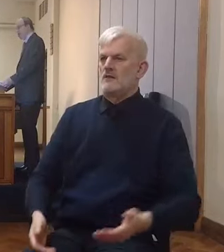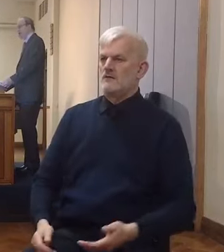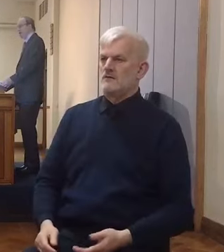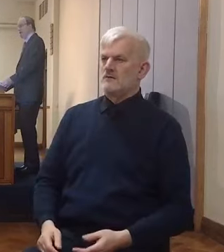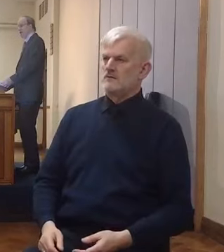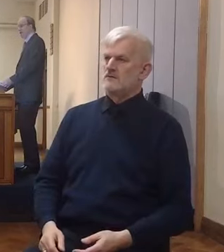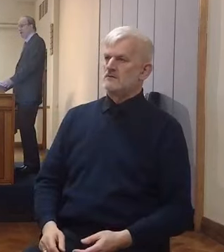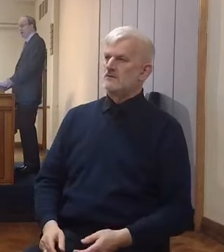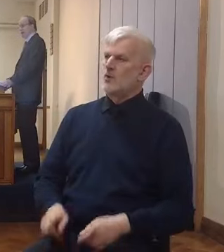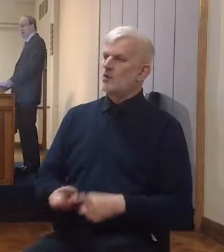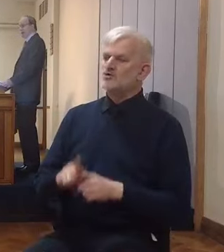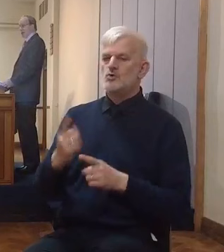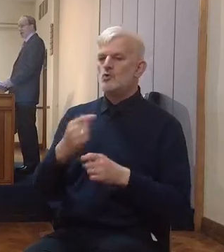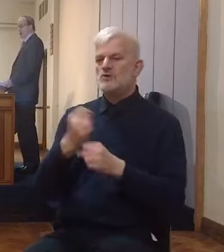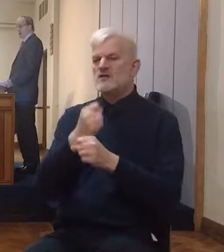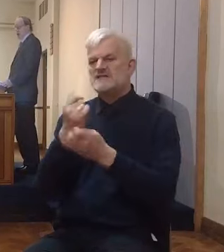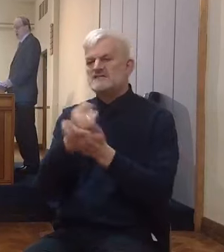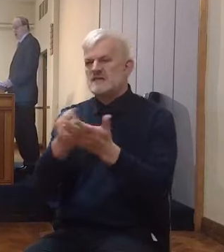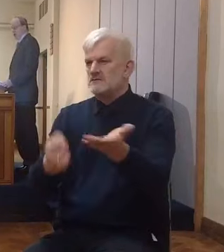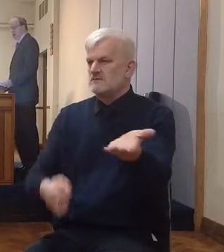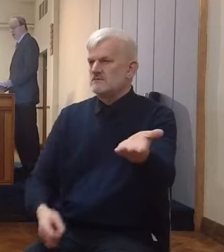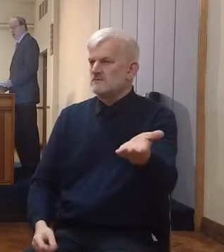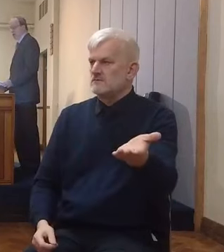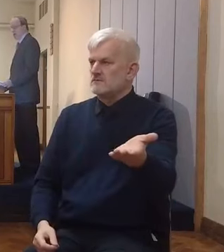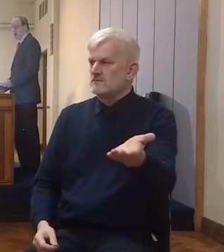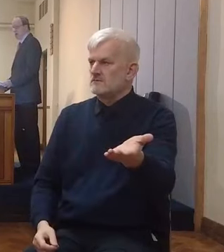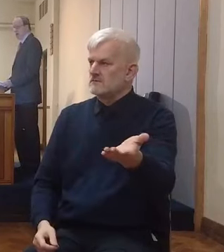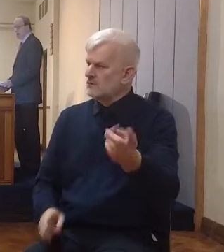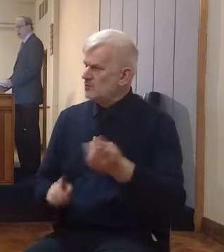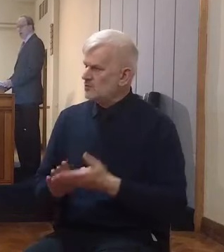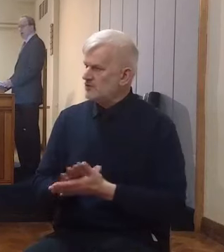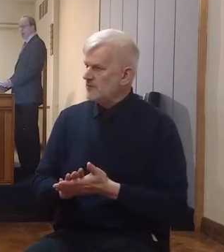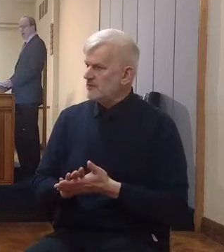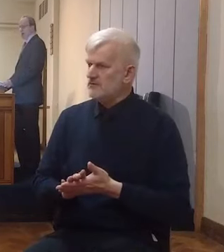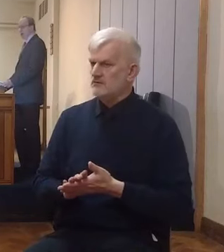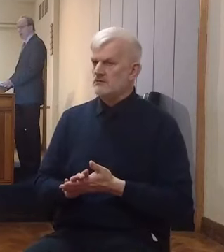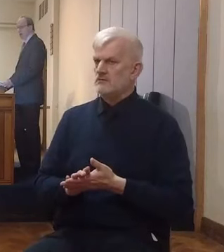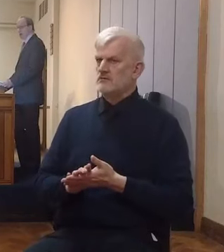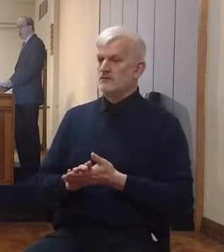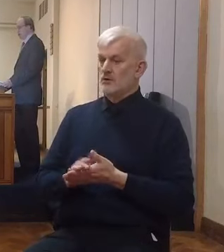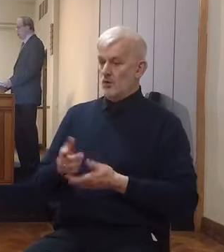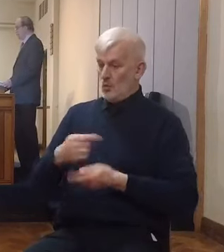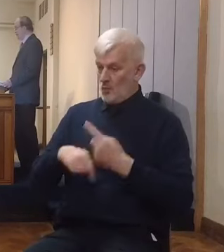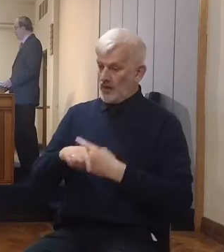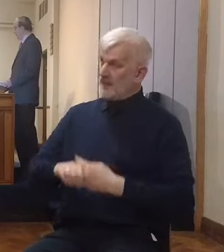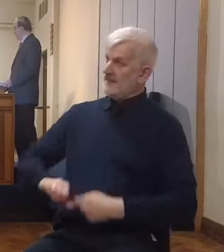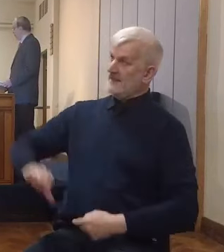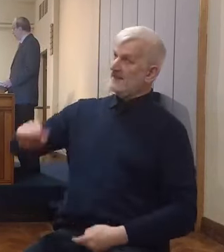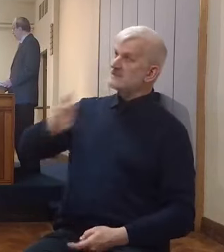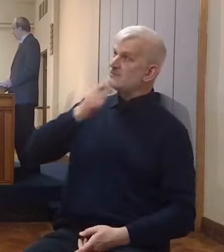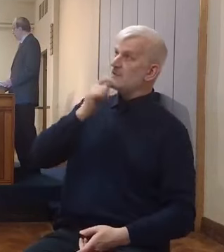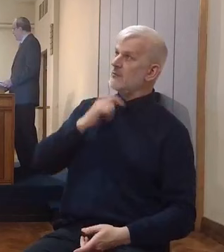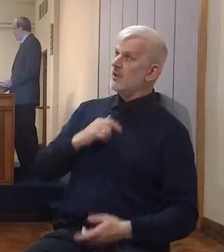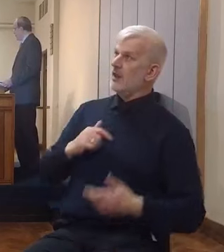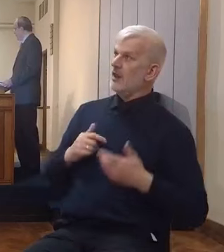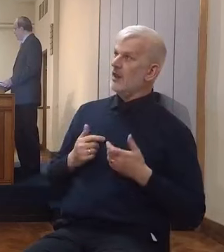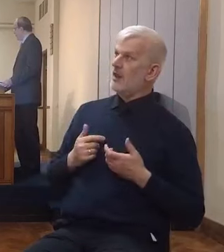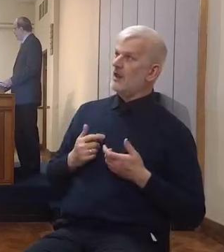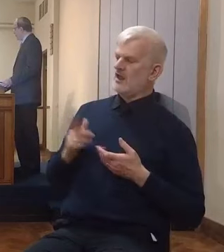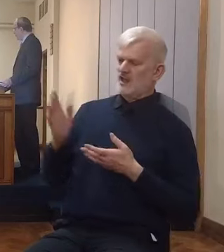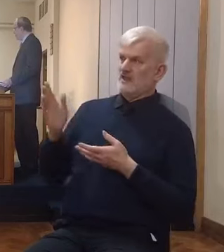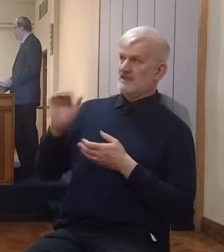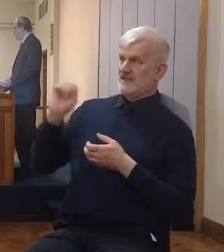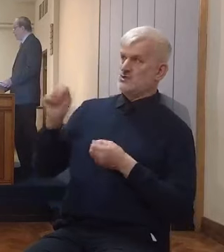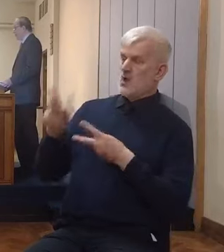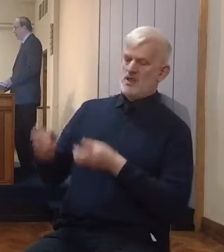that work iniquity. So when God's children resort to all sorts of fancy gimmicks and